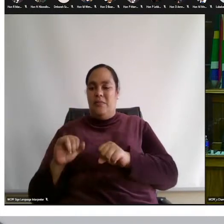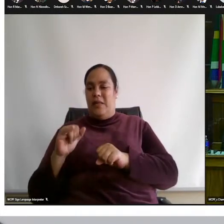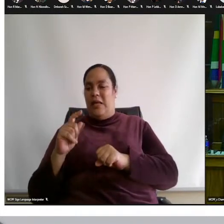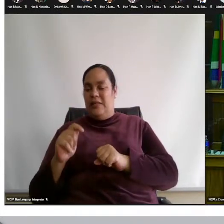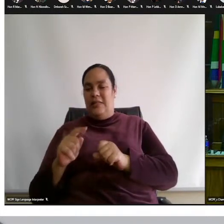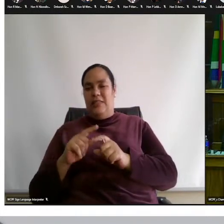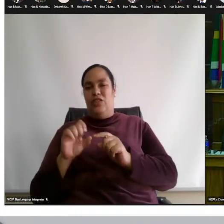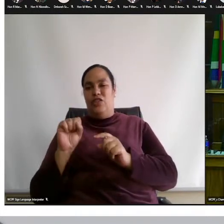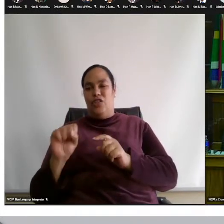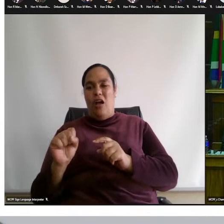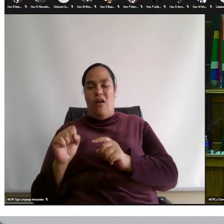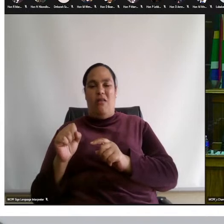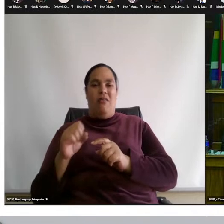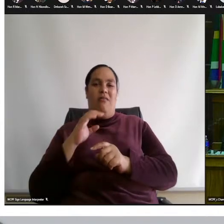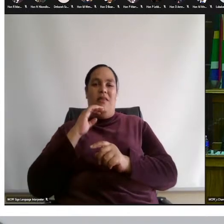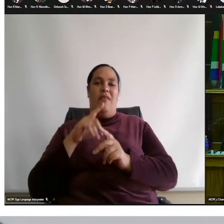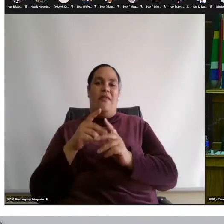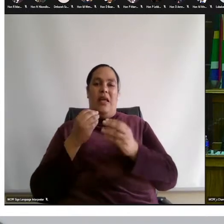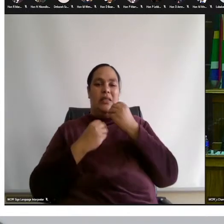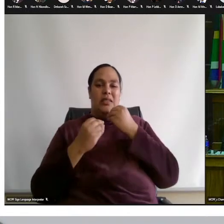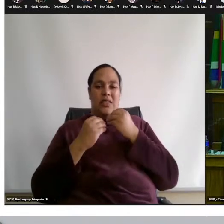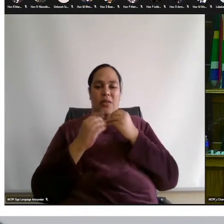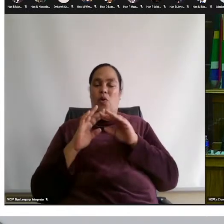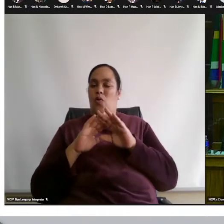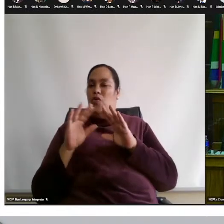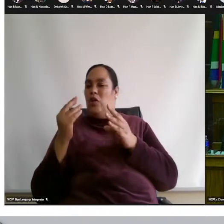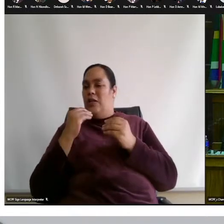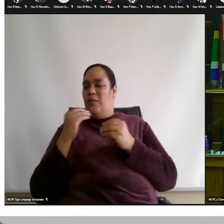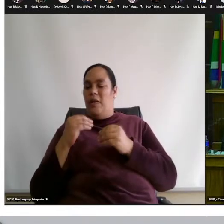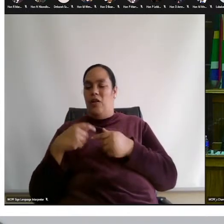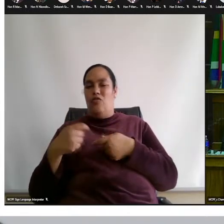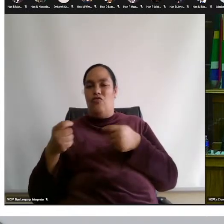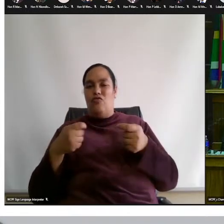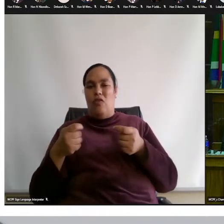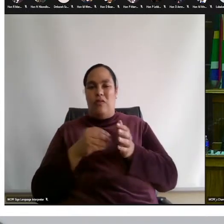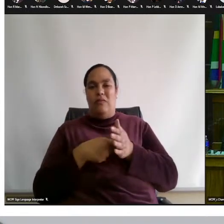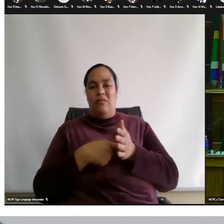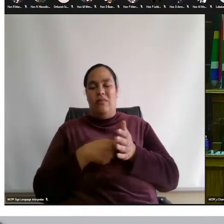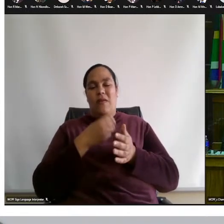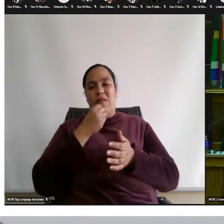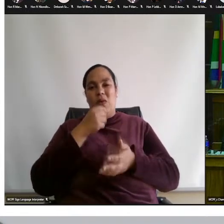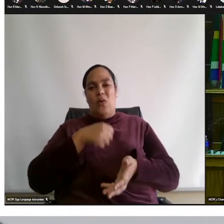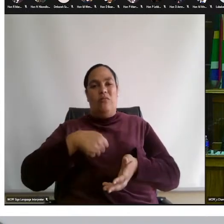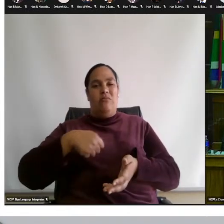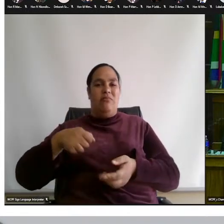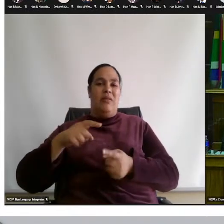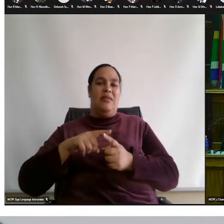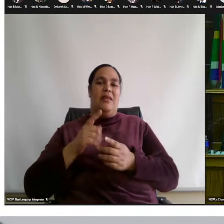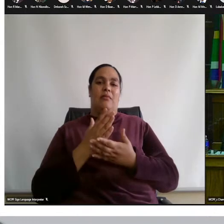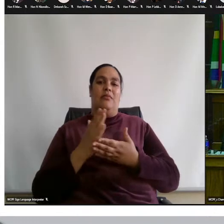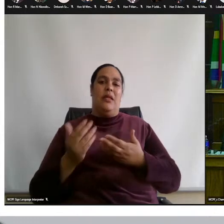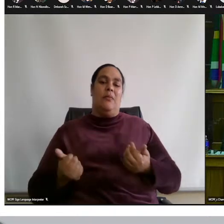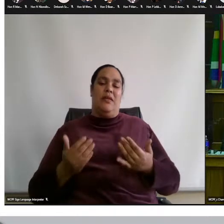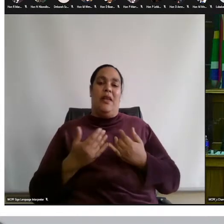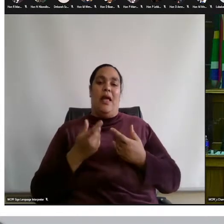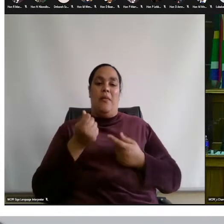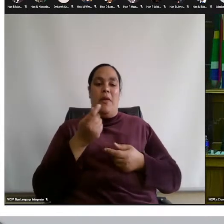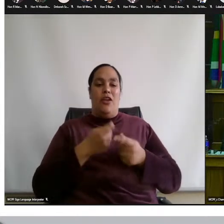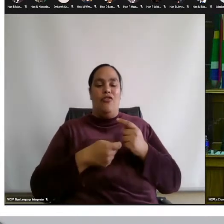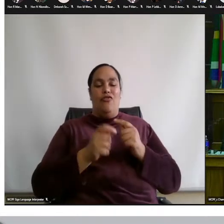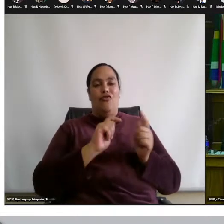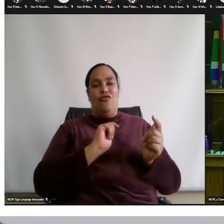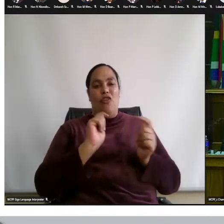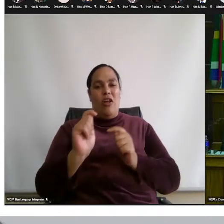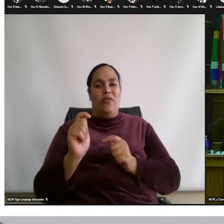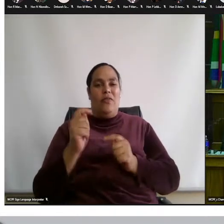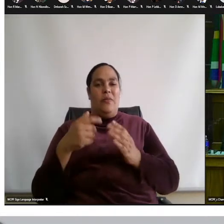and edible and non-edible groceries and, of course, services like money transfers, ticketing,